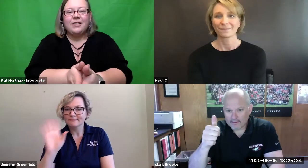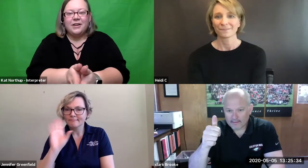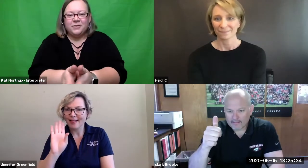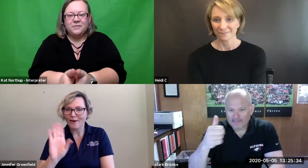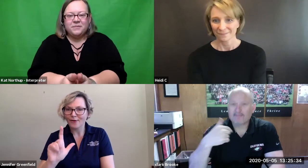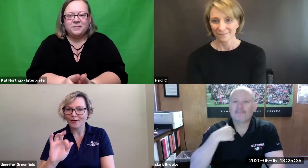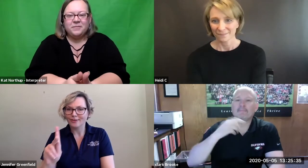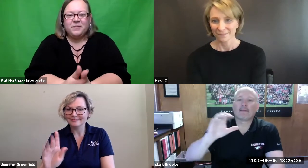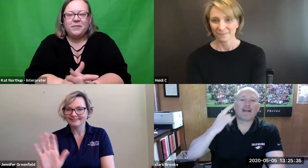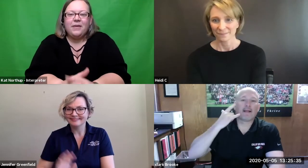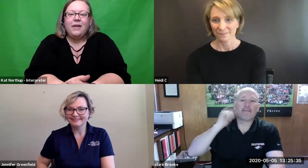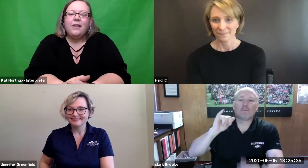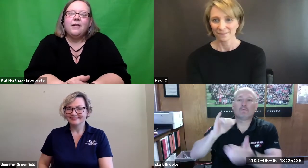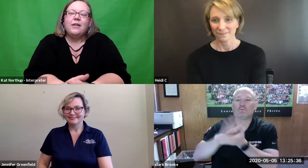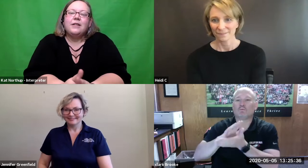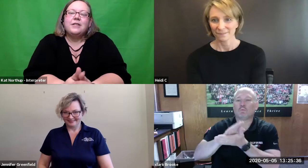Hello.